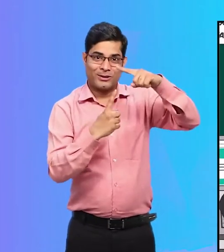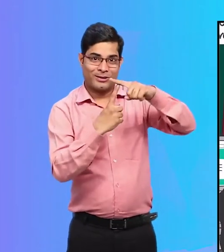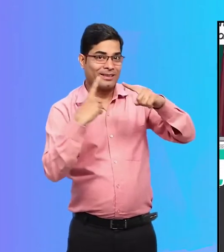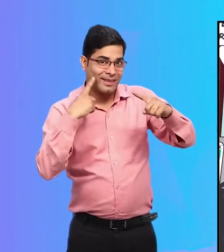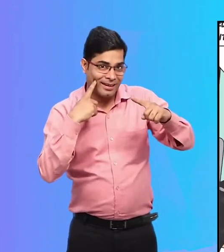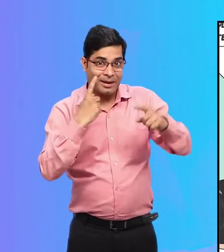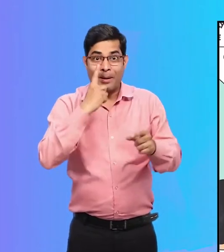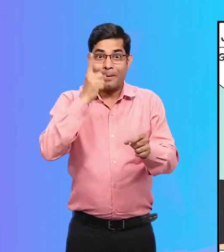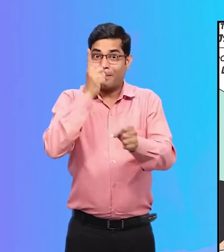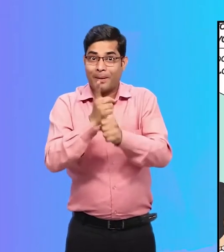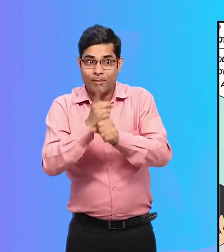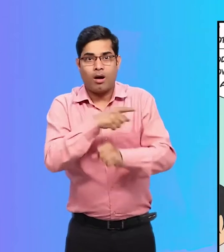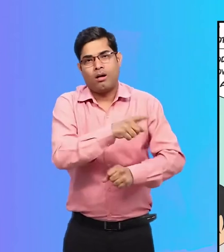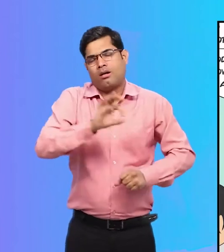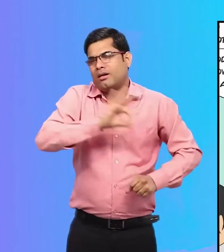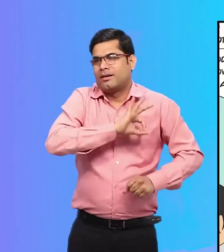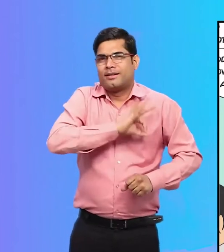favorite Jyoti ma'am.